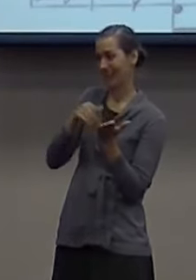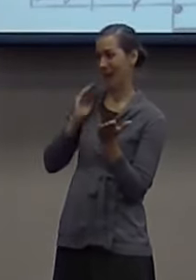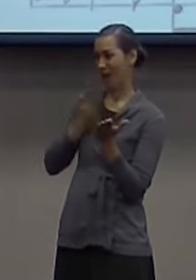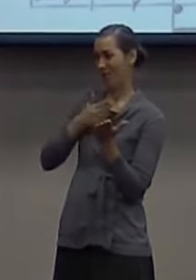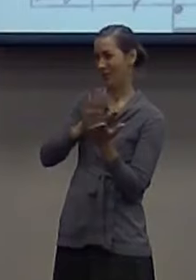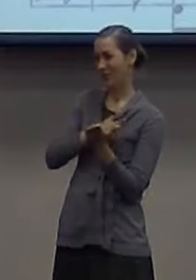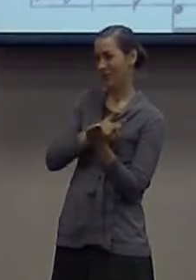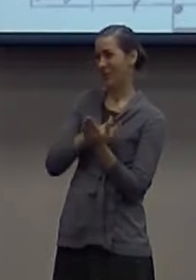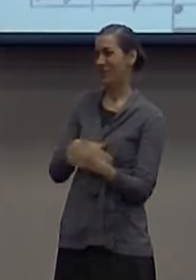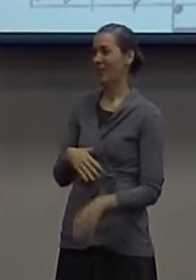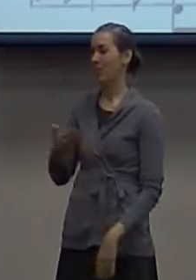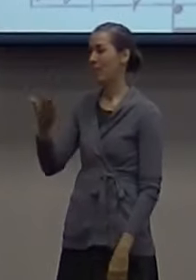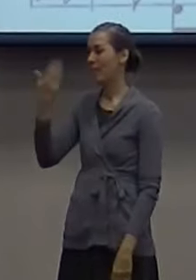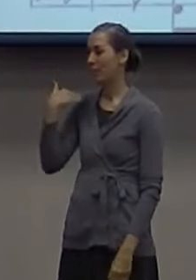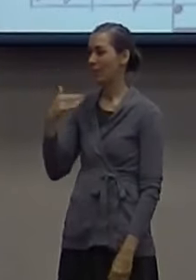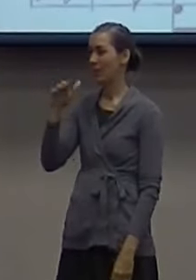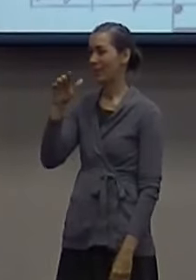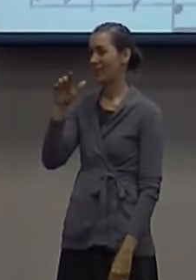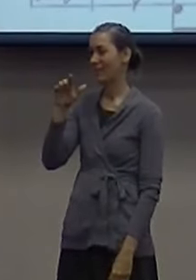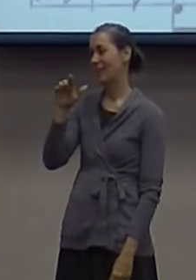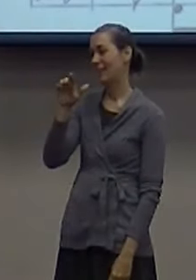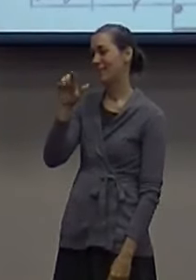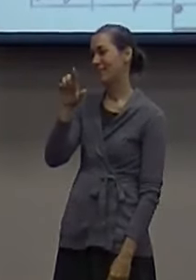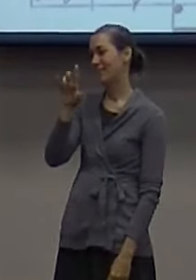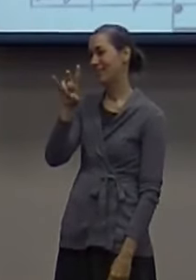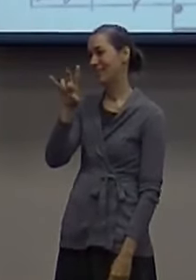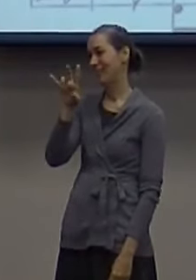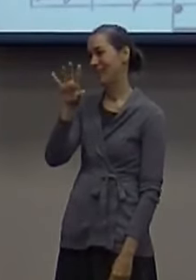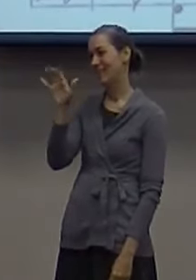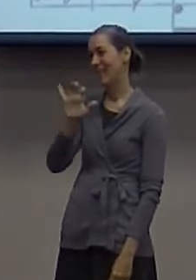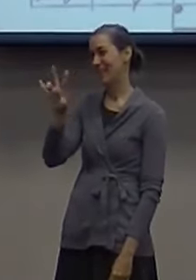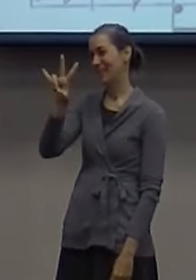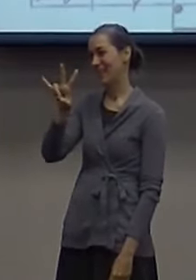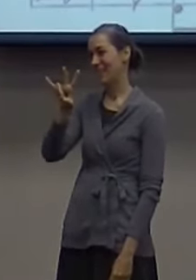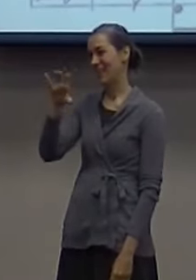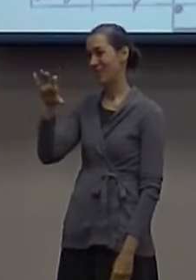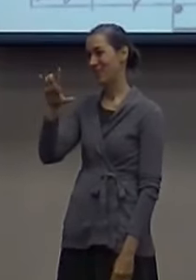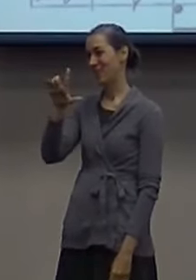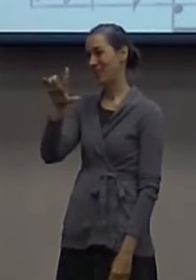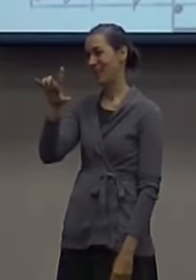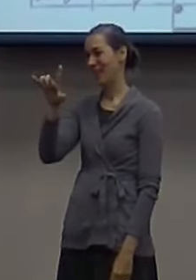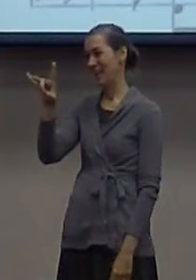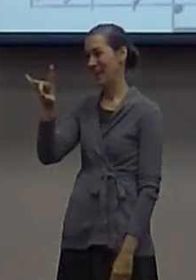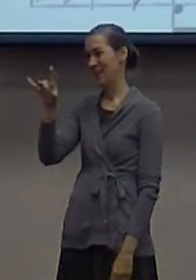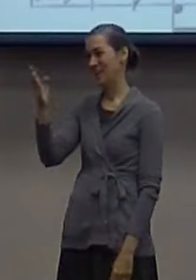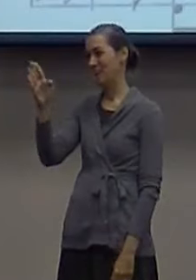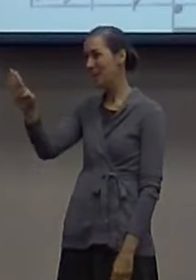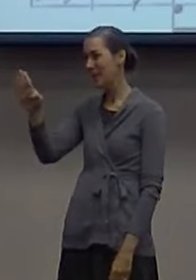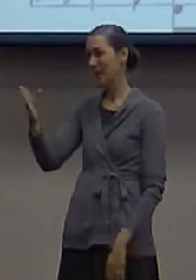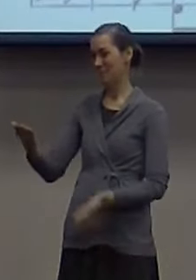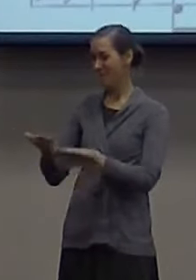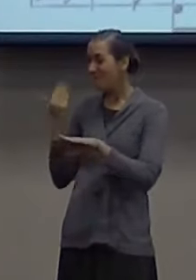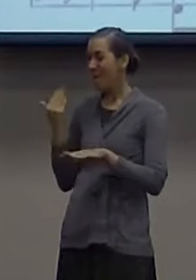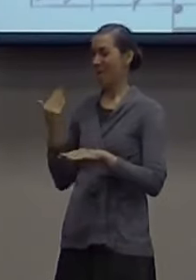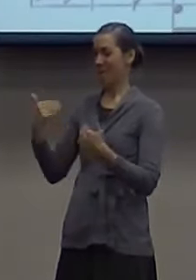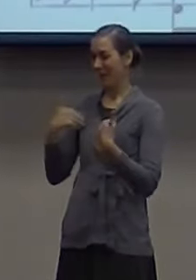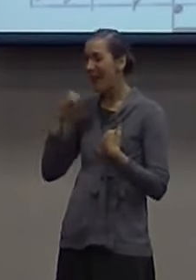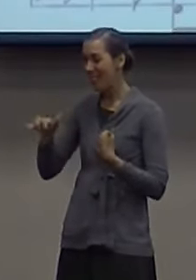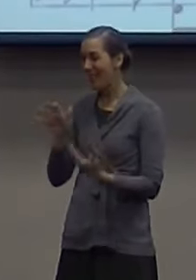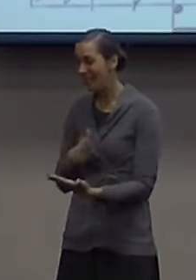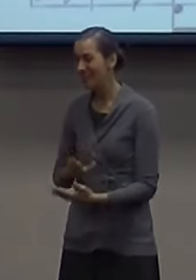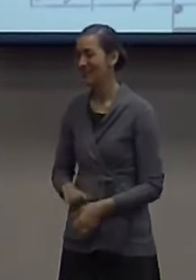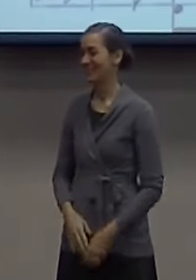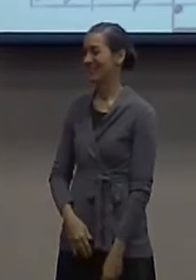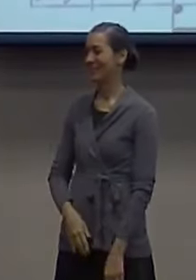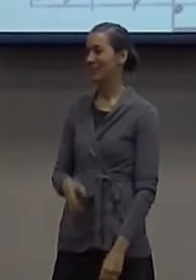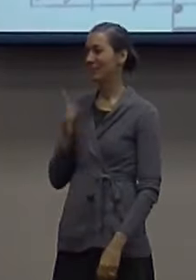was 728B before there was 728B, okay? Well, a song is really popular.